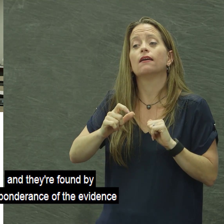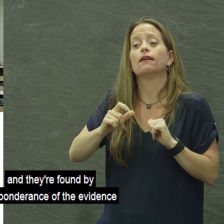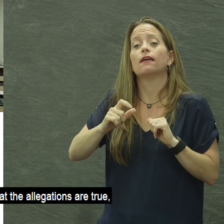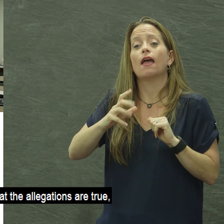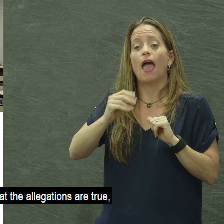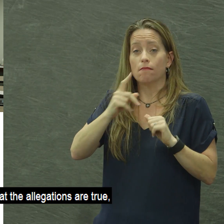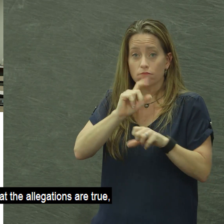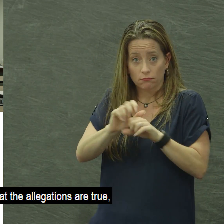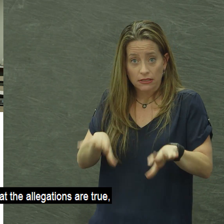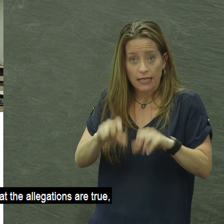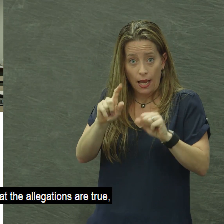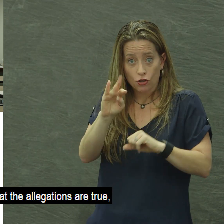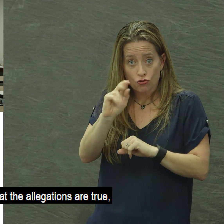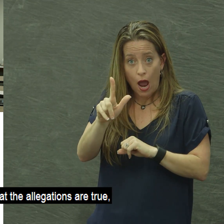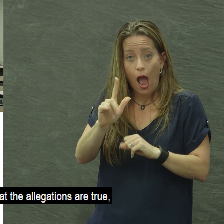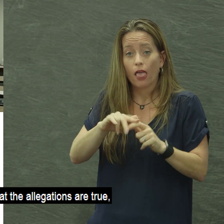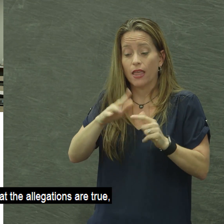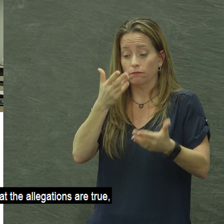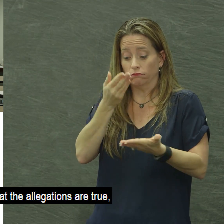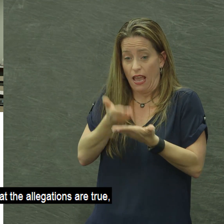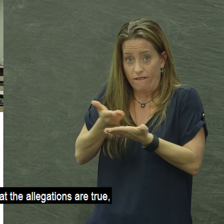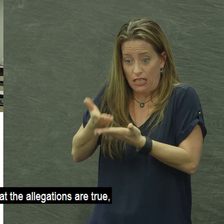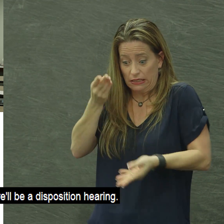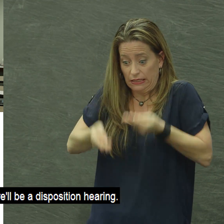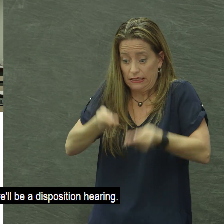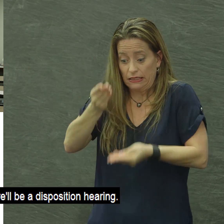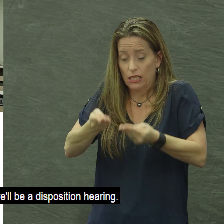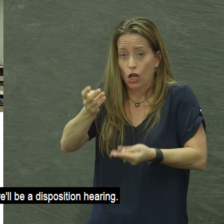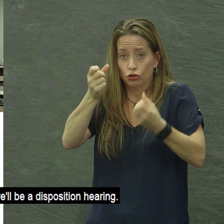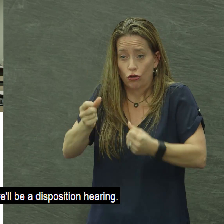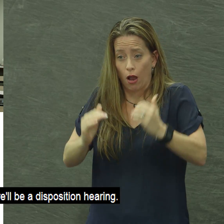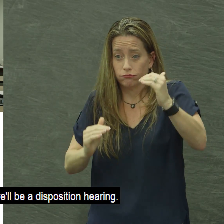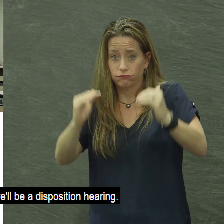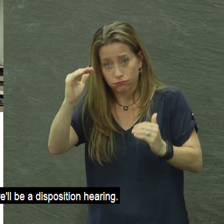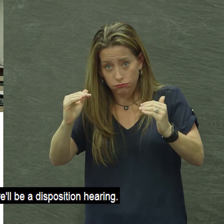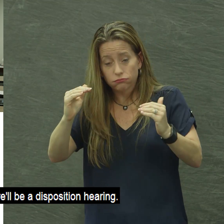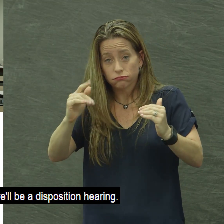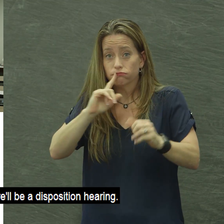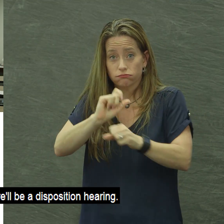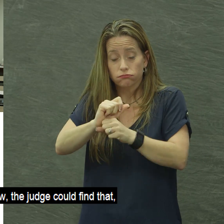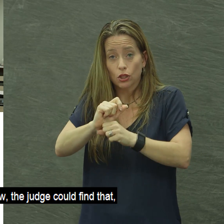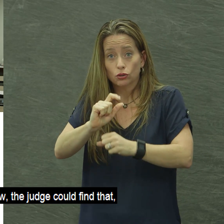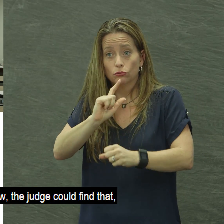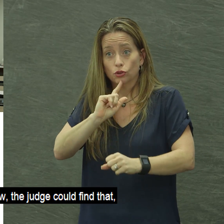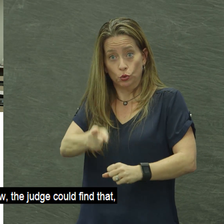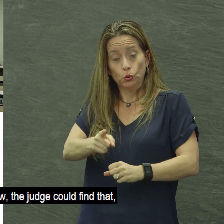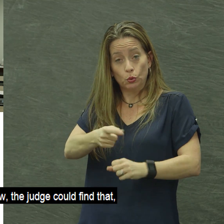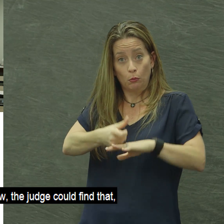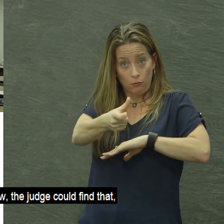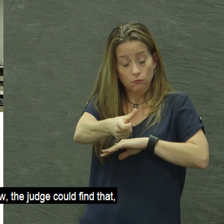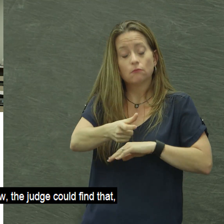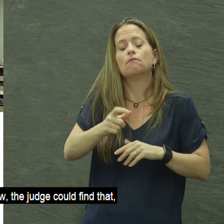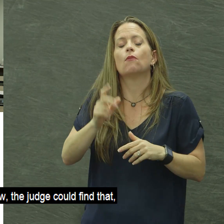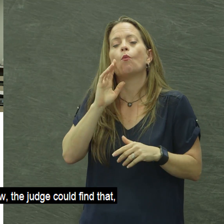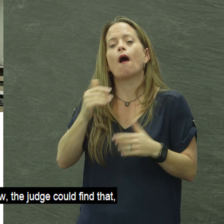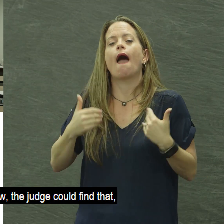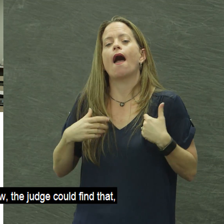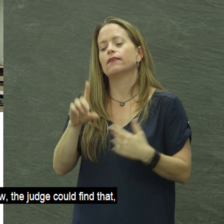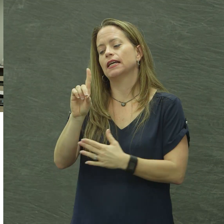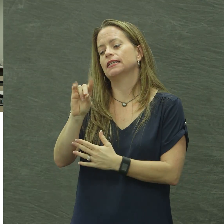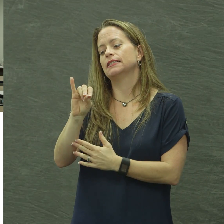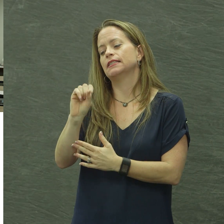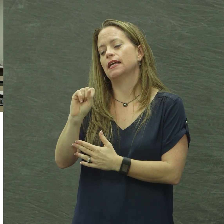the evidence that the allegations are true, there'll be a disposition hearing. Now the judge could find